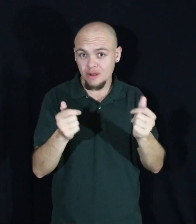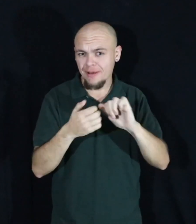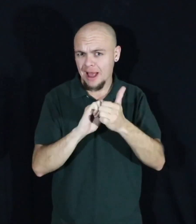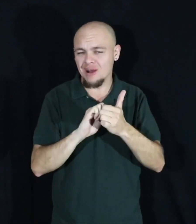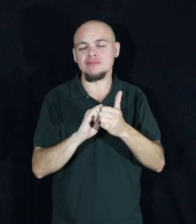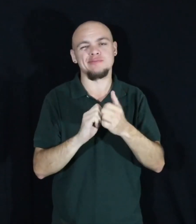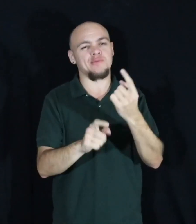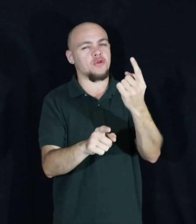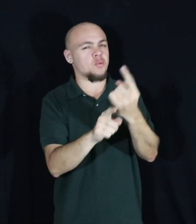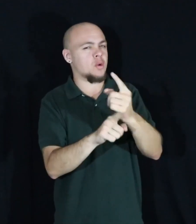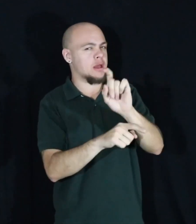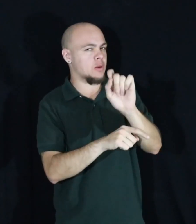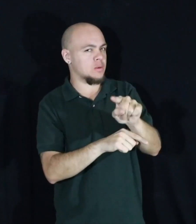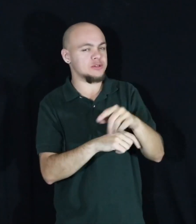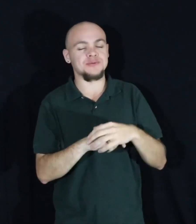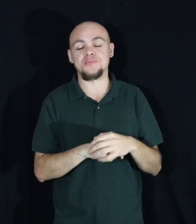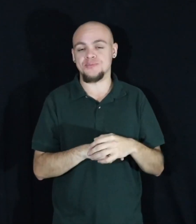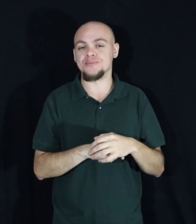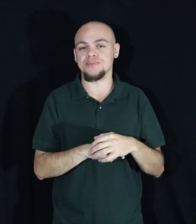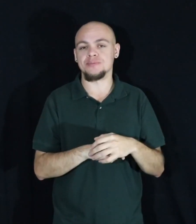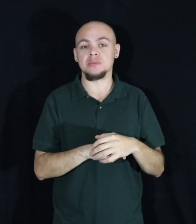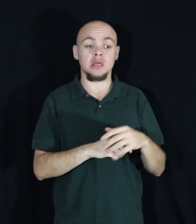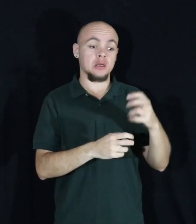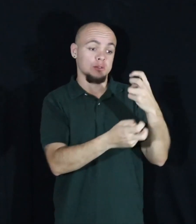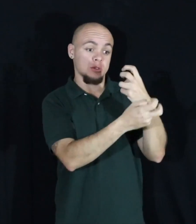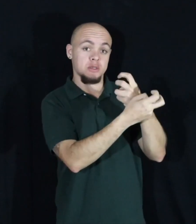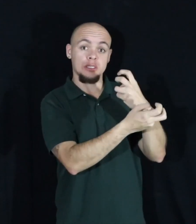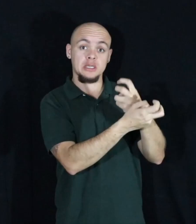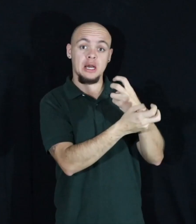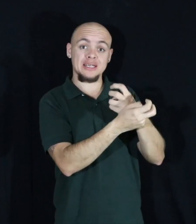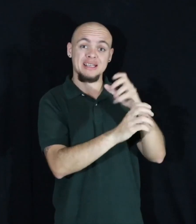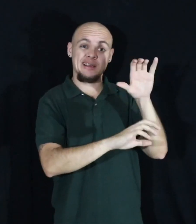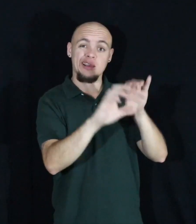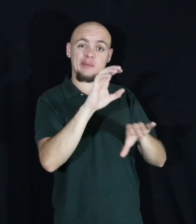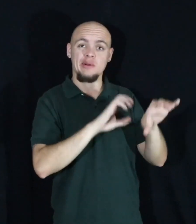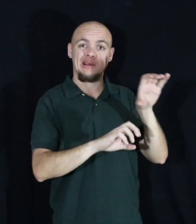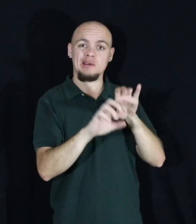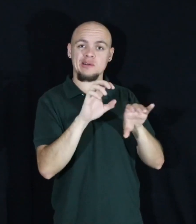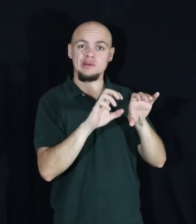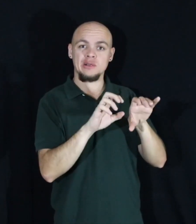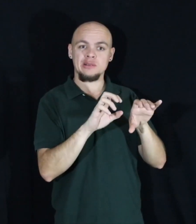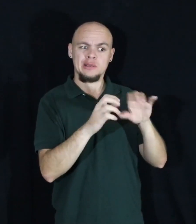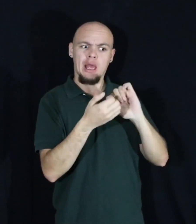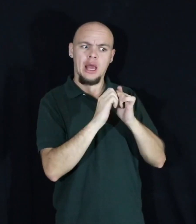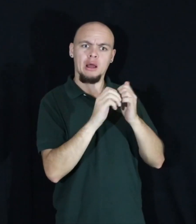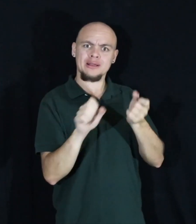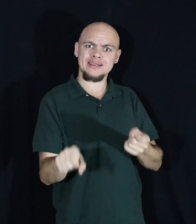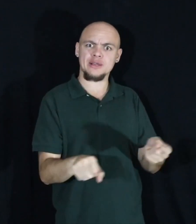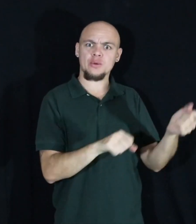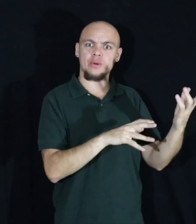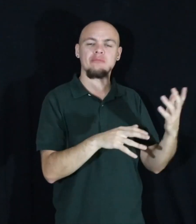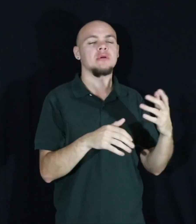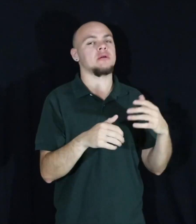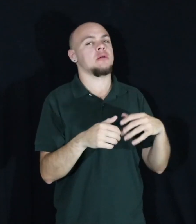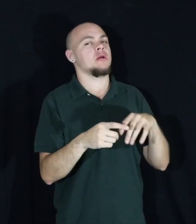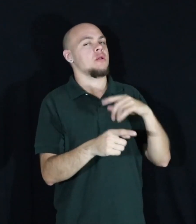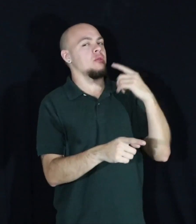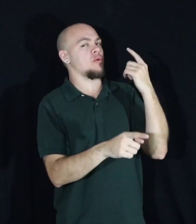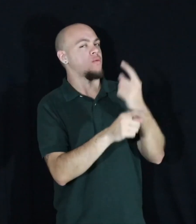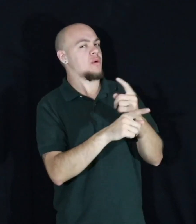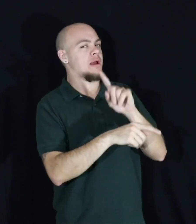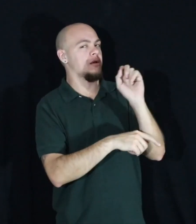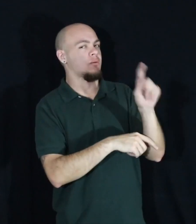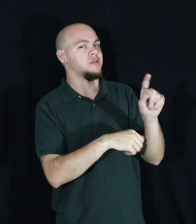my work trying to get rid of toxic chemicals in consumer products, I saw firsthand the power of asking the right